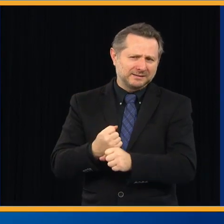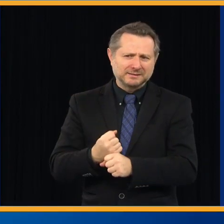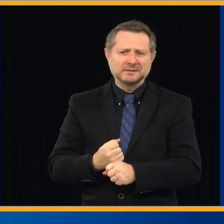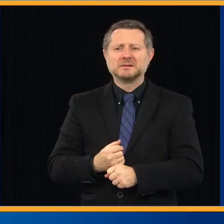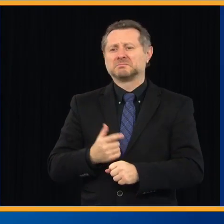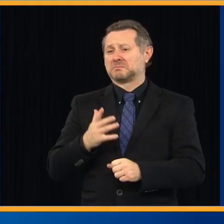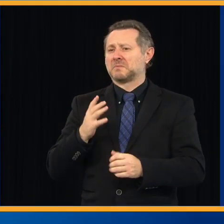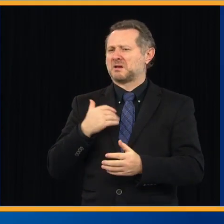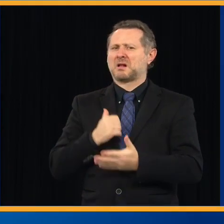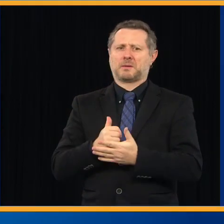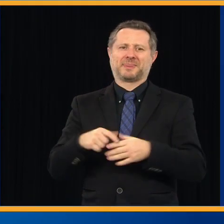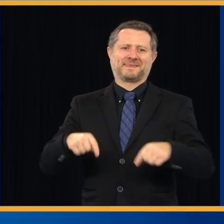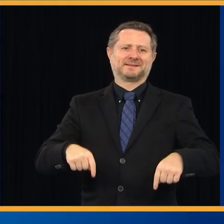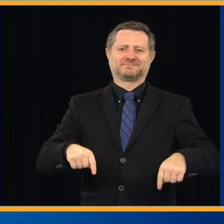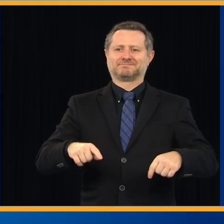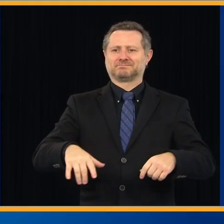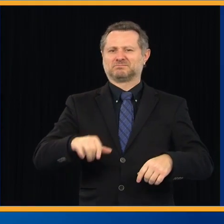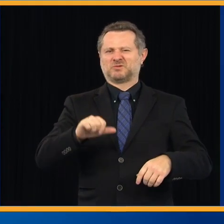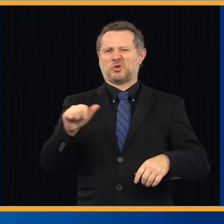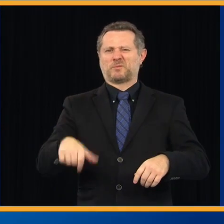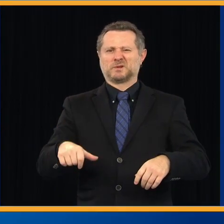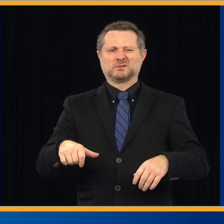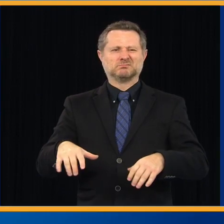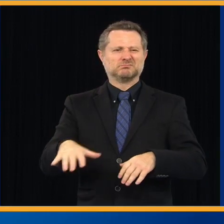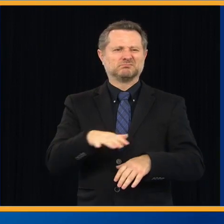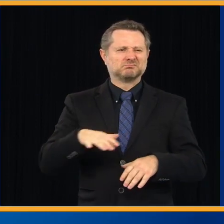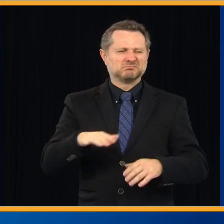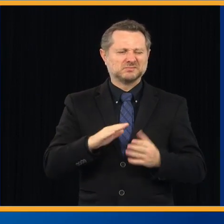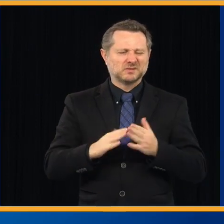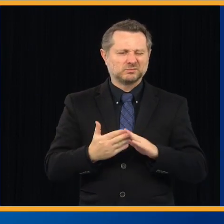this up in Albany.